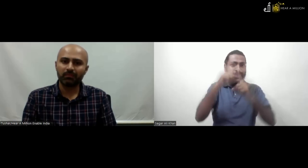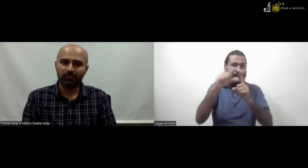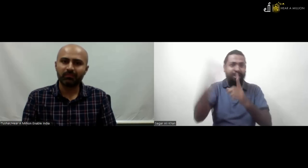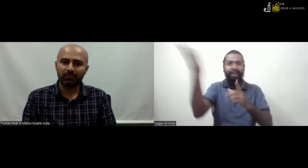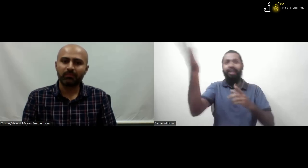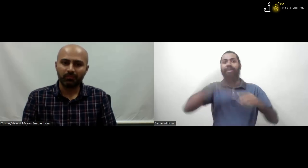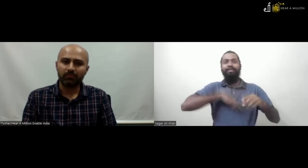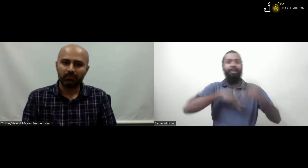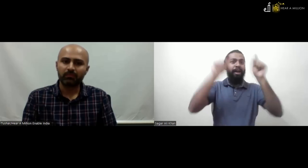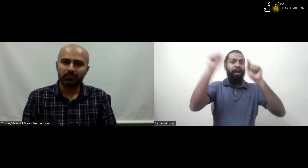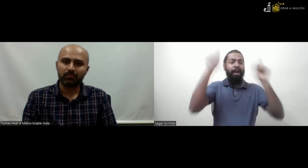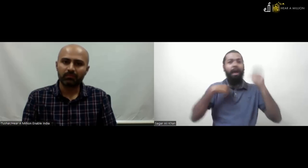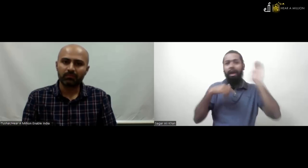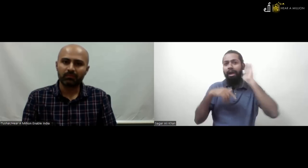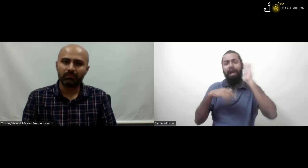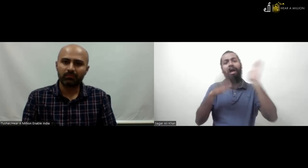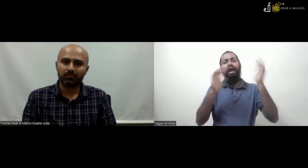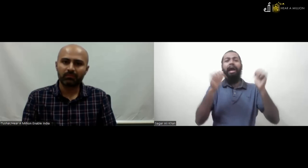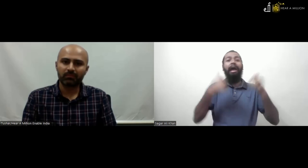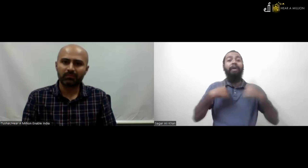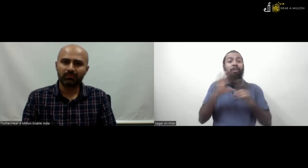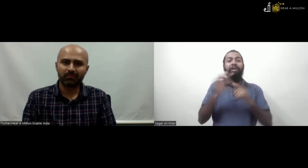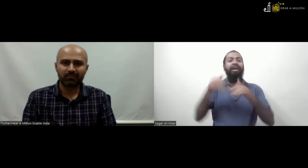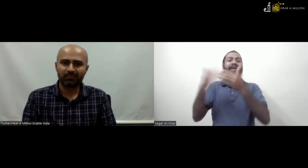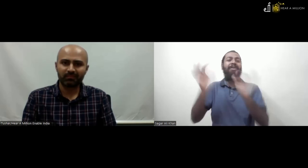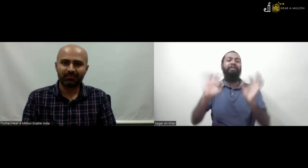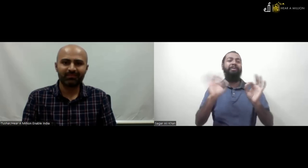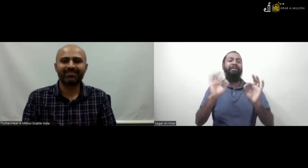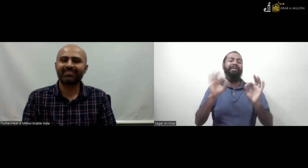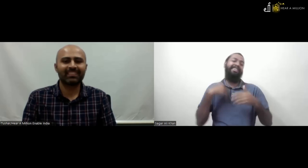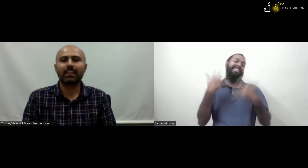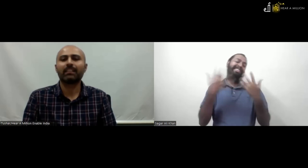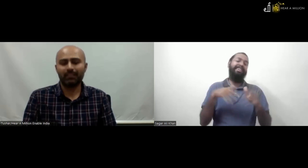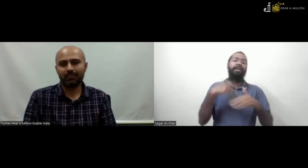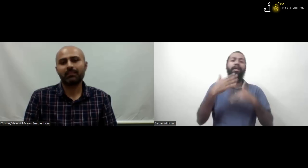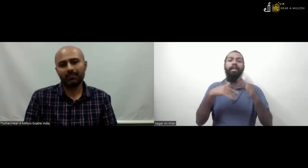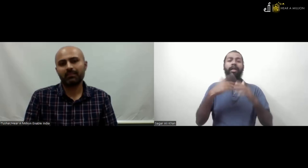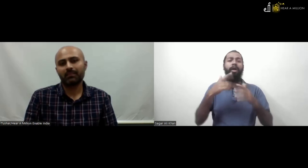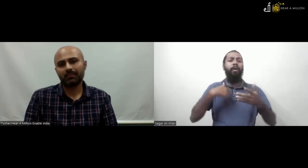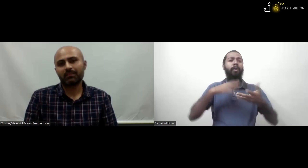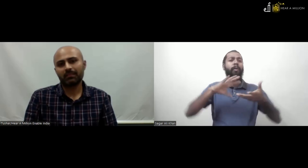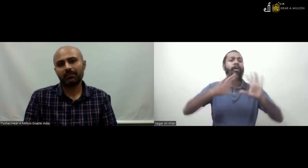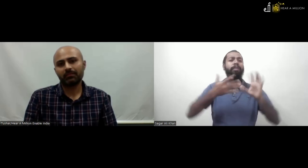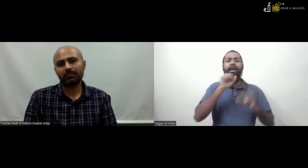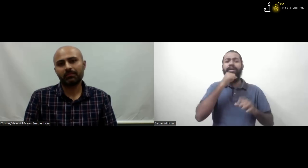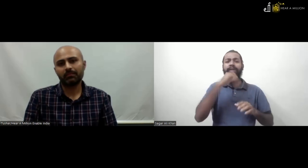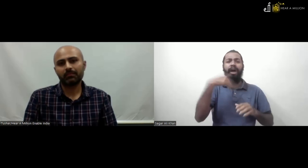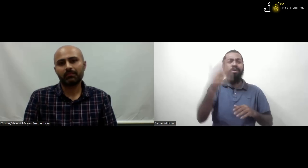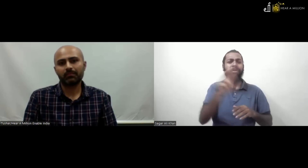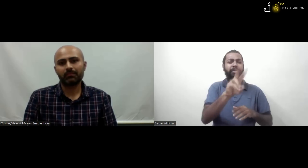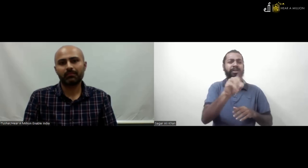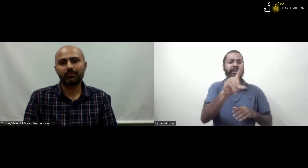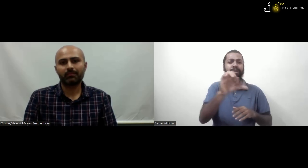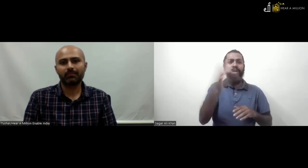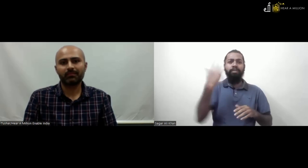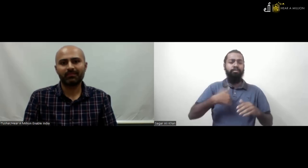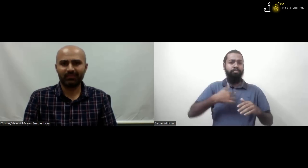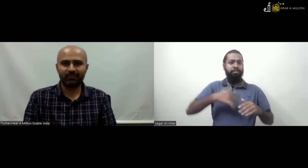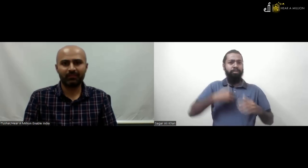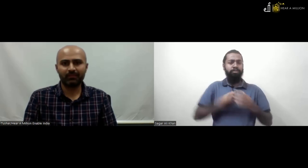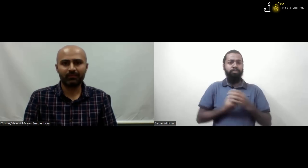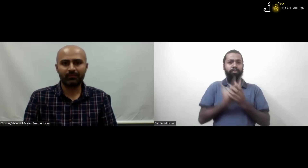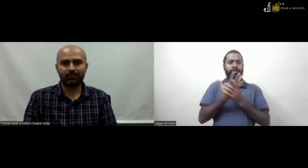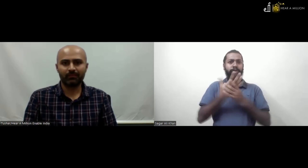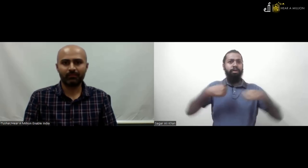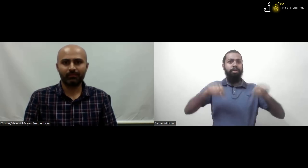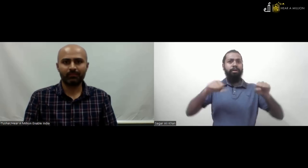complication go. And I kept hearing, you know, other places in Maharashtra and other places in the country, people are getting